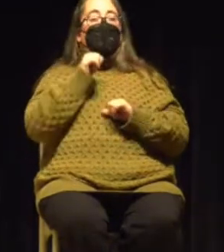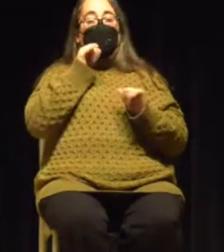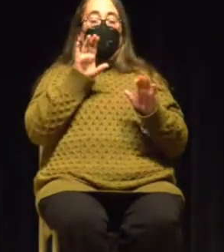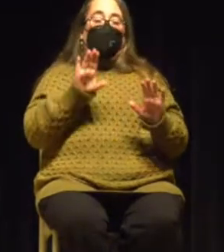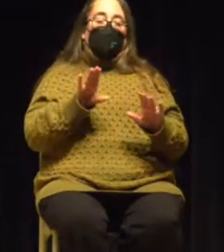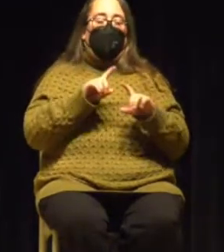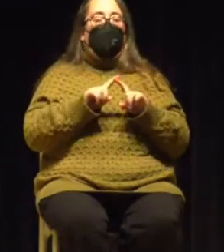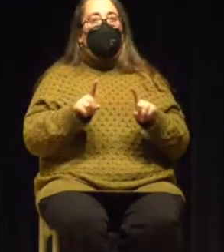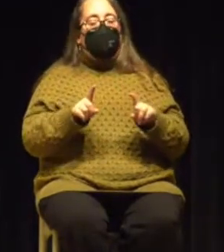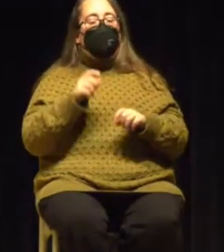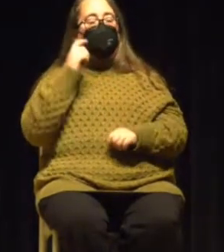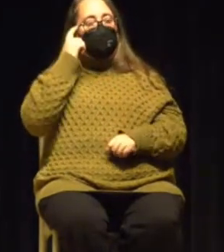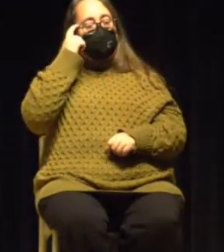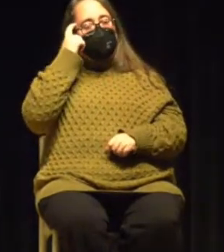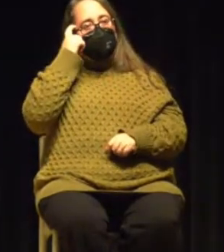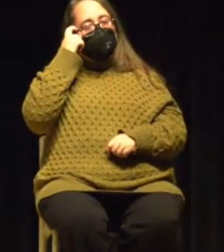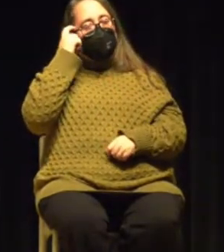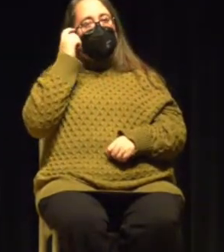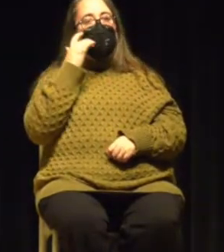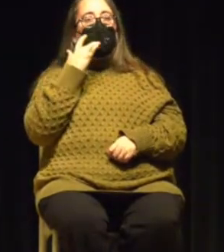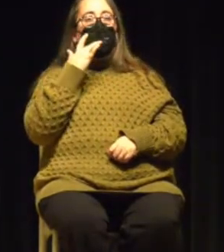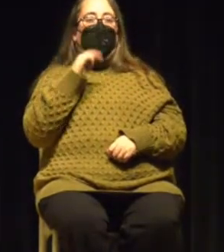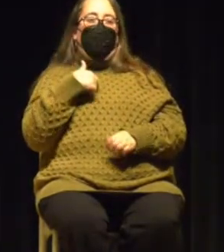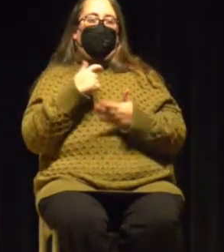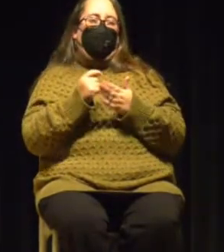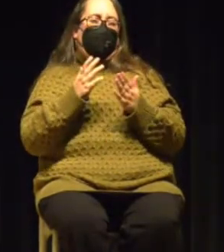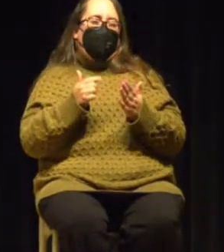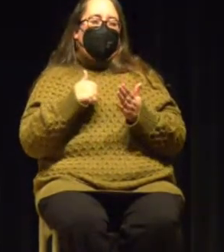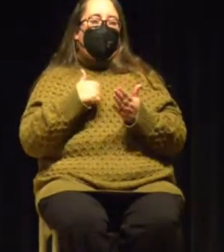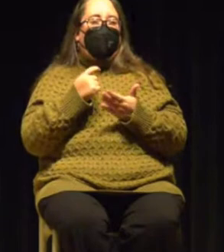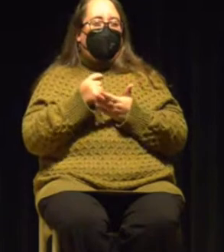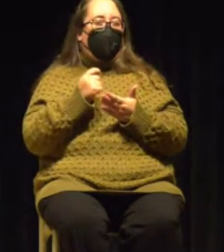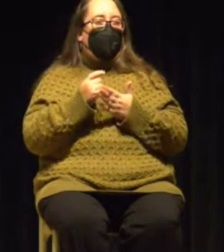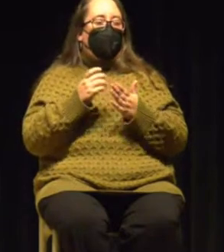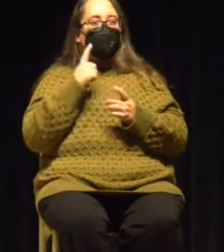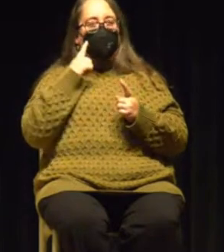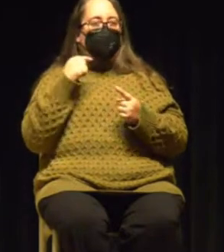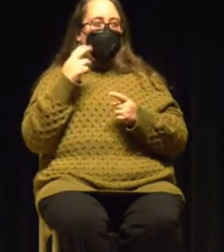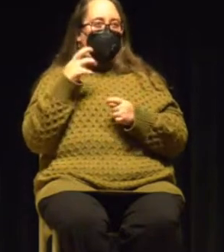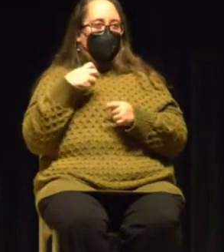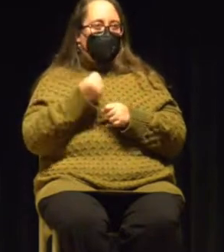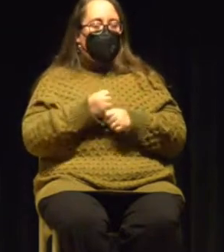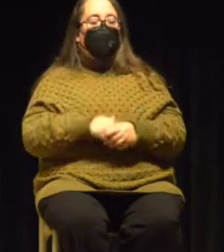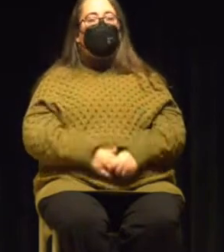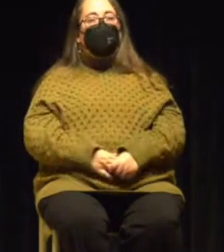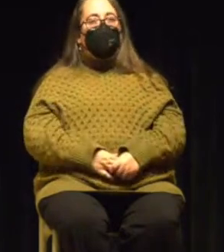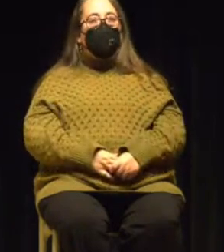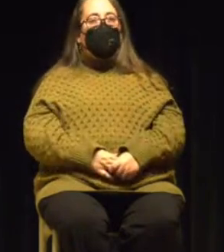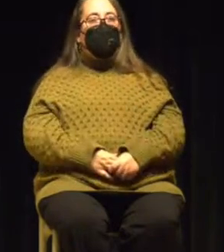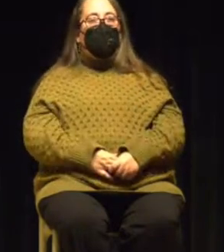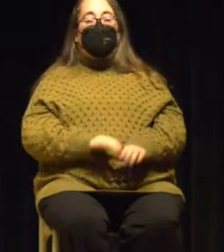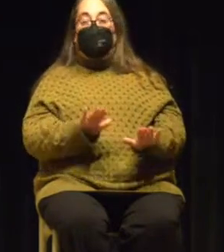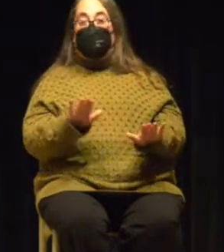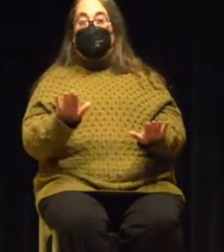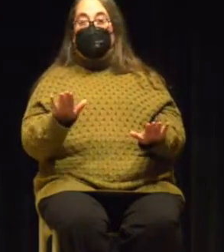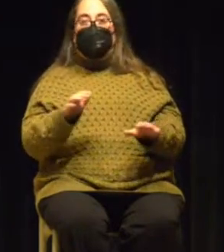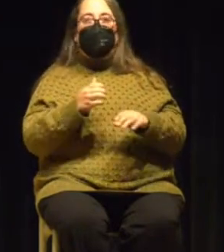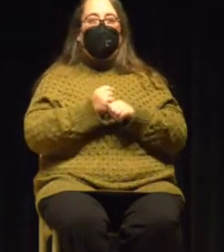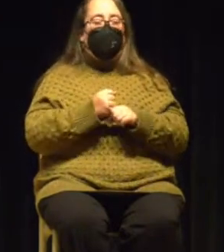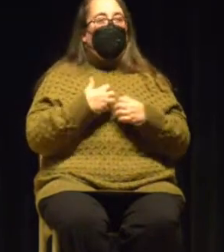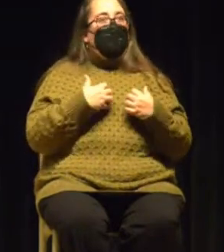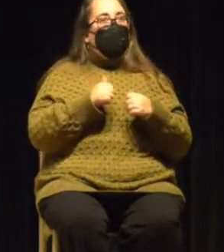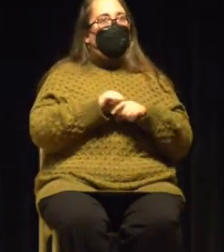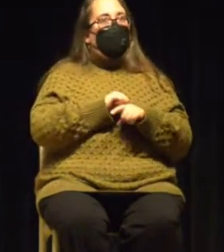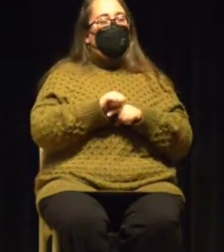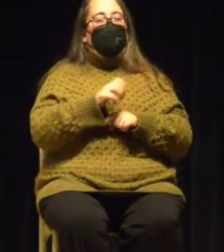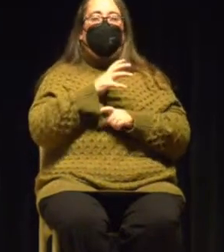but luckily I have a therapist, and I've had a therapist for like 4 years, and everybody get a therapist and strength train.